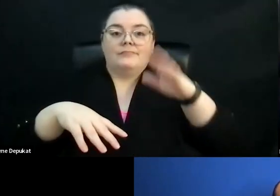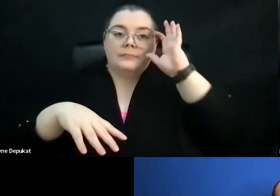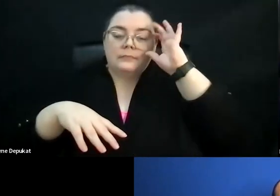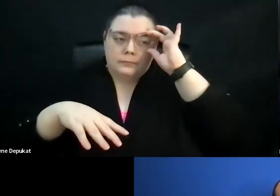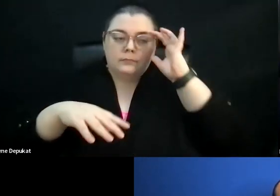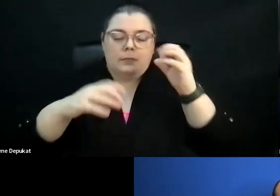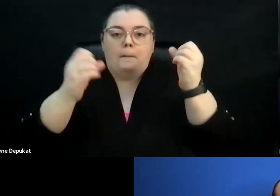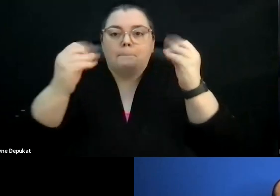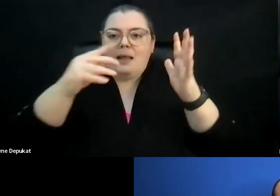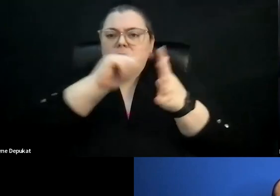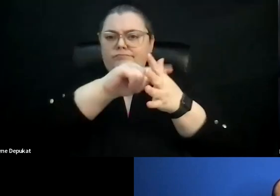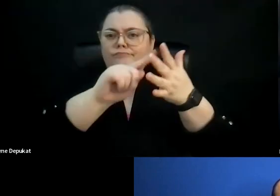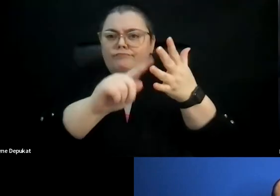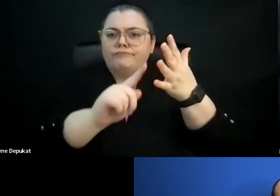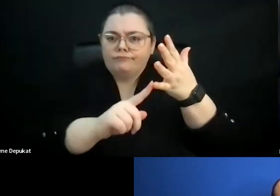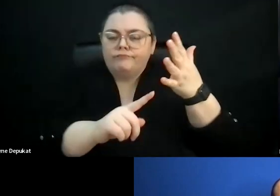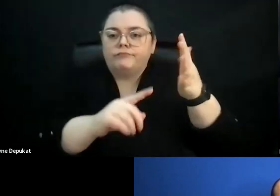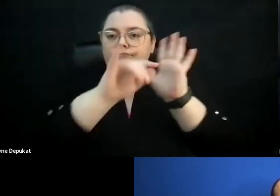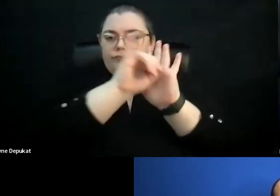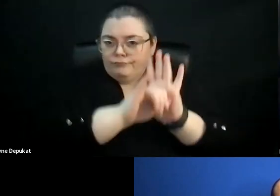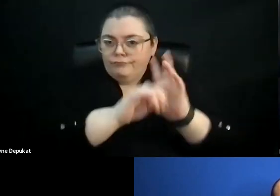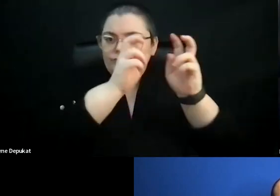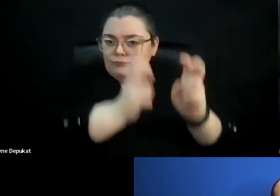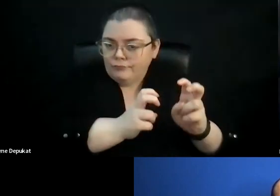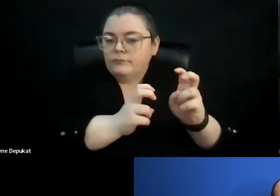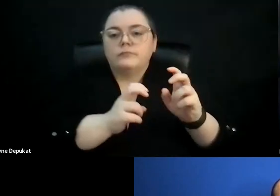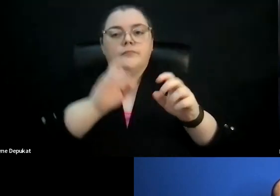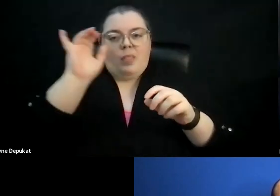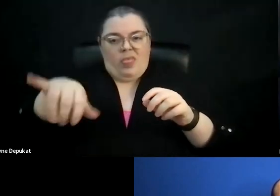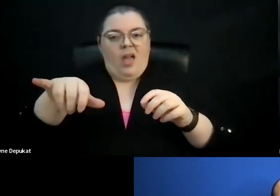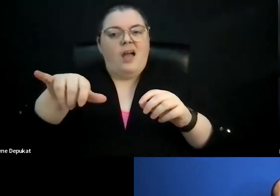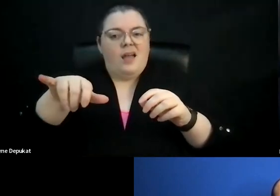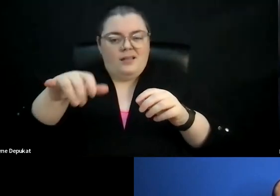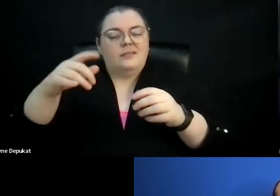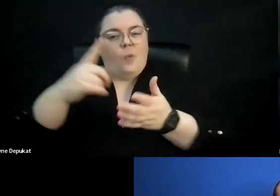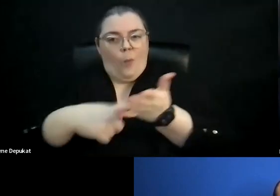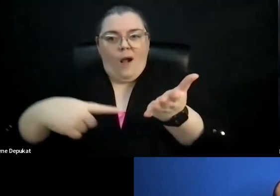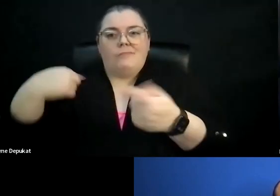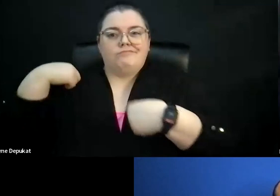I think that's great. I mean, there are so many identified issues.